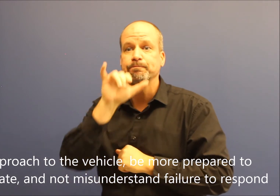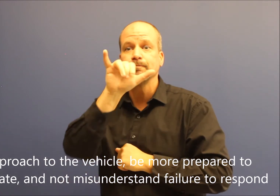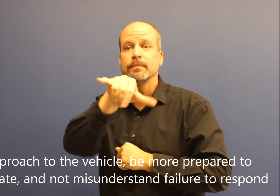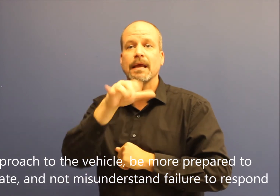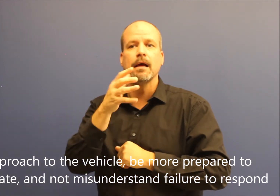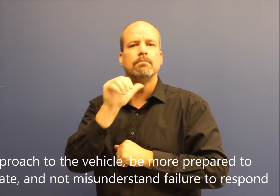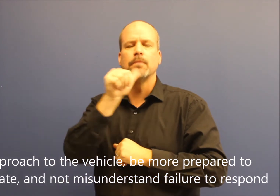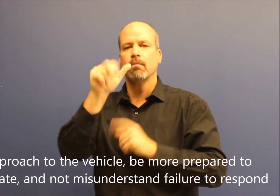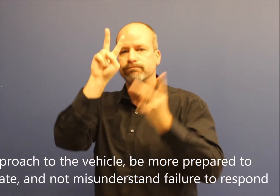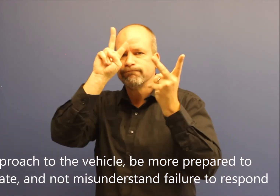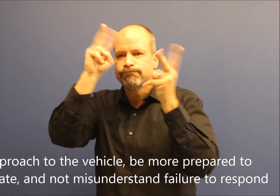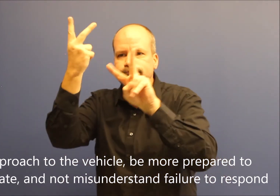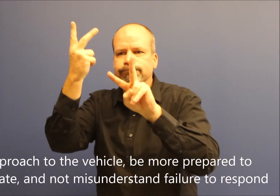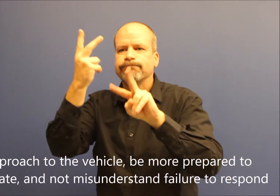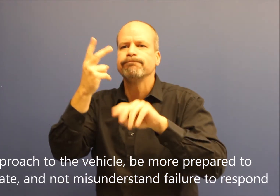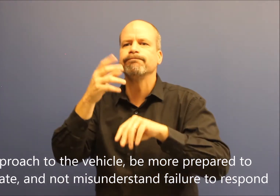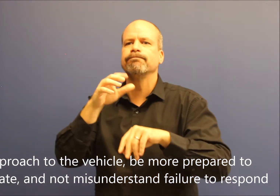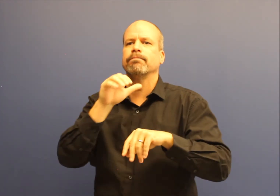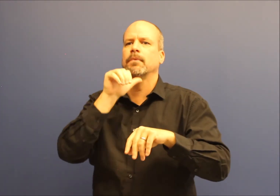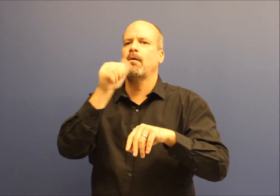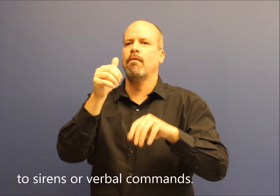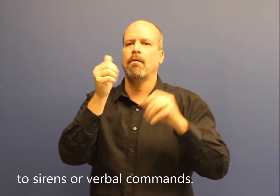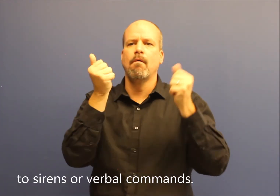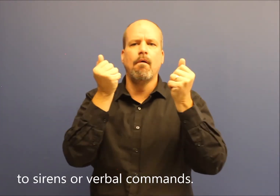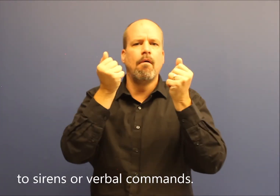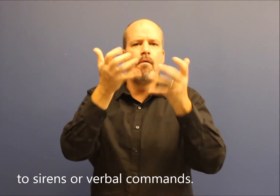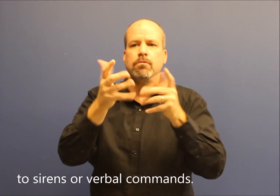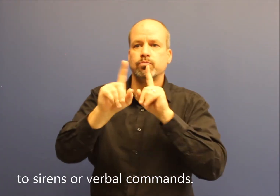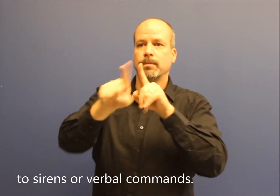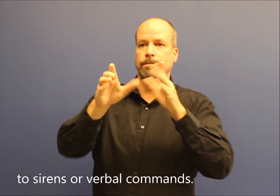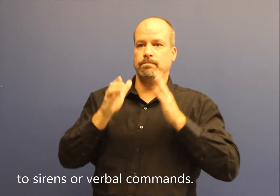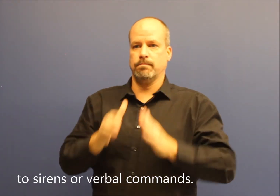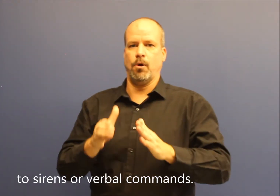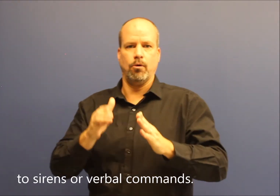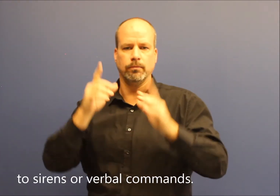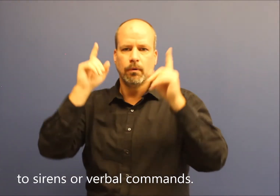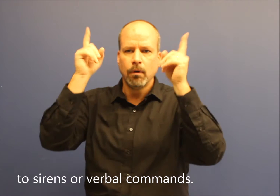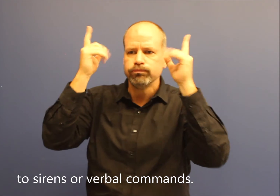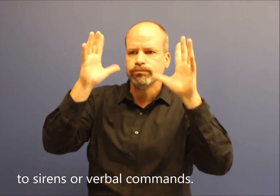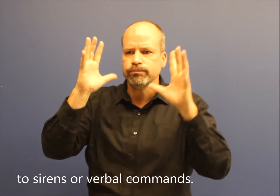misunderstand failure to respond to sirens or verbal commands.